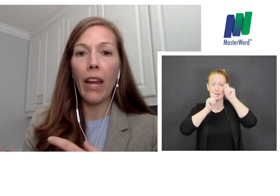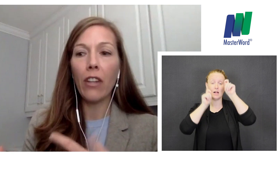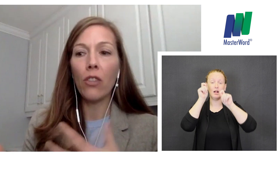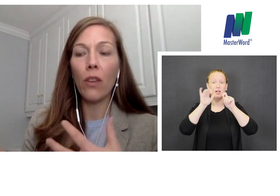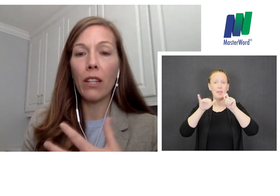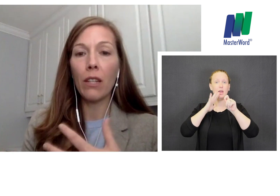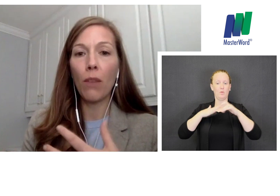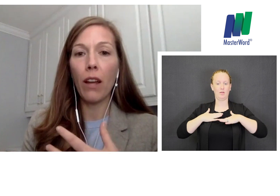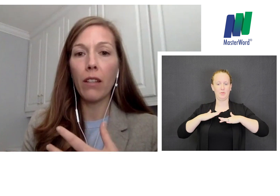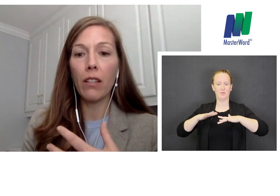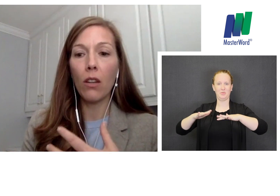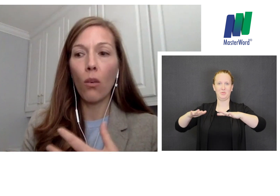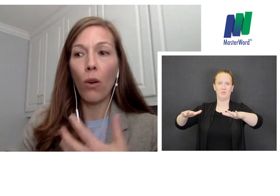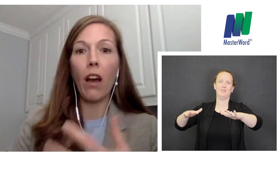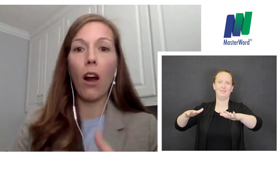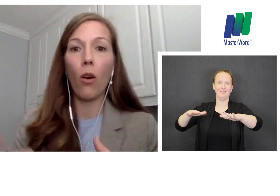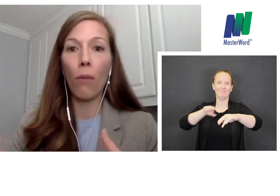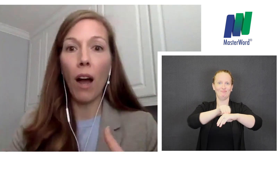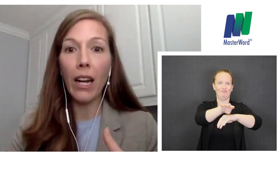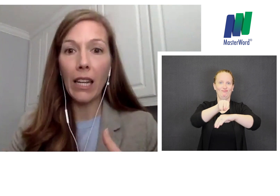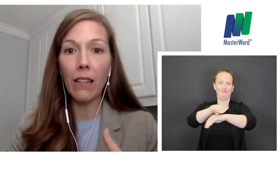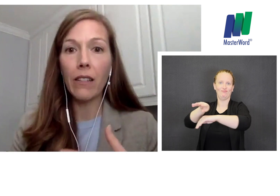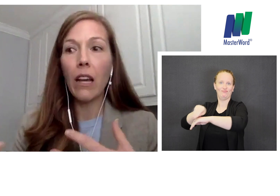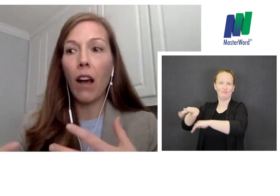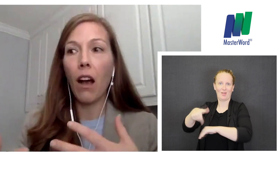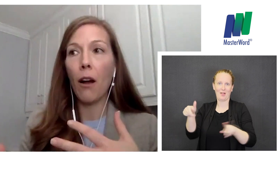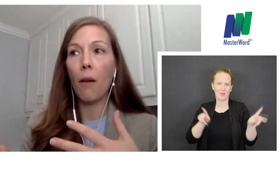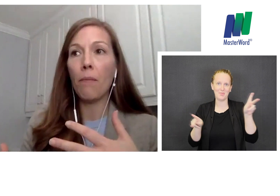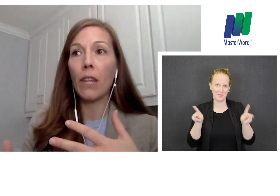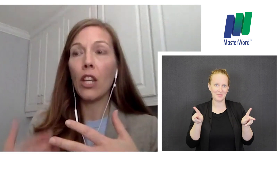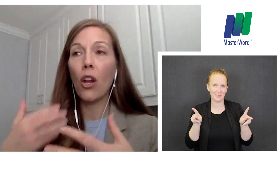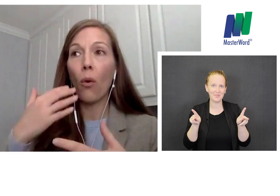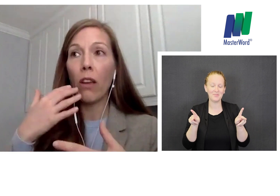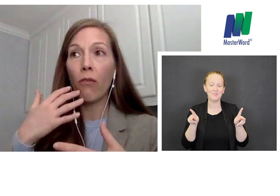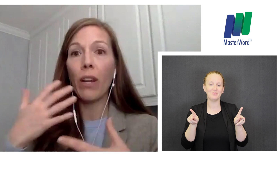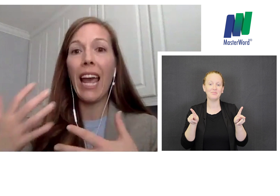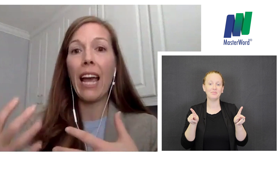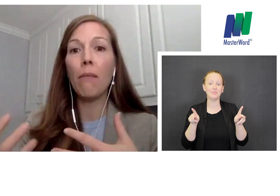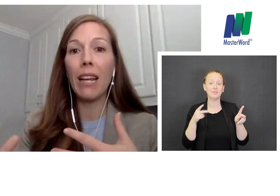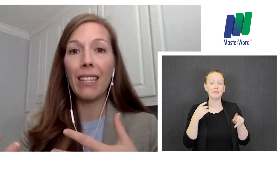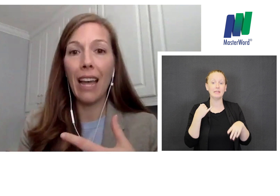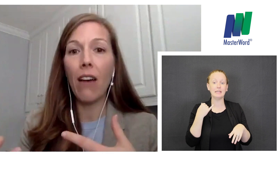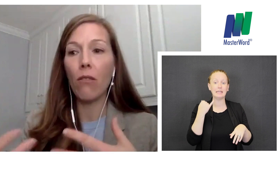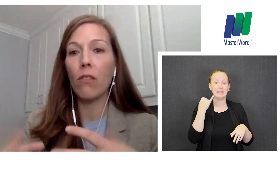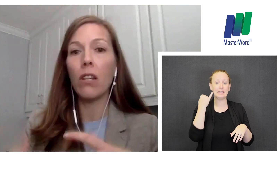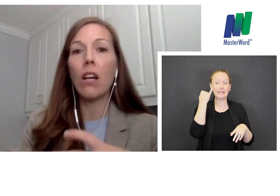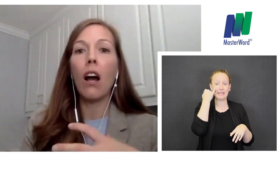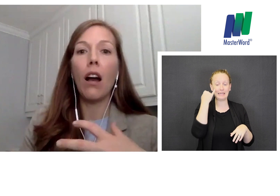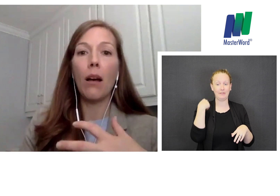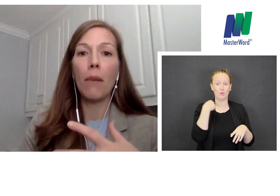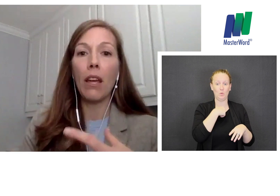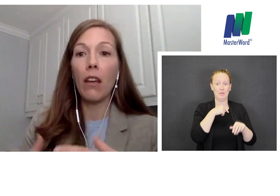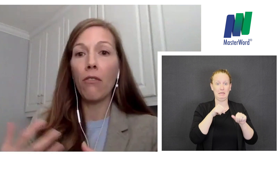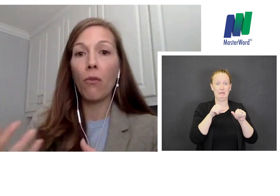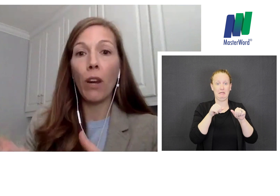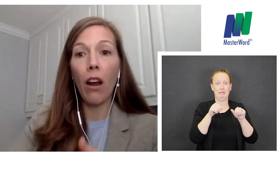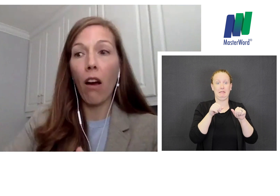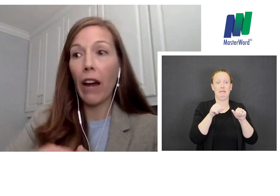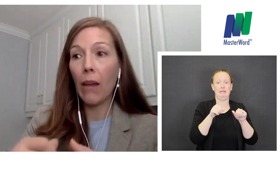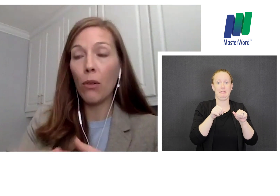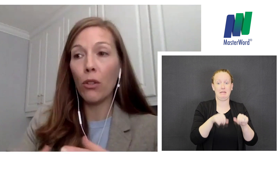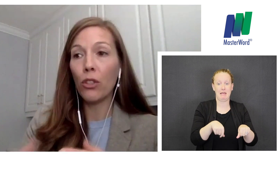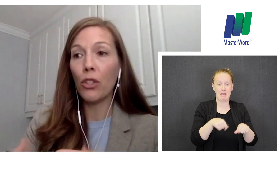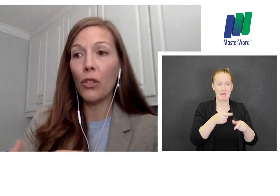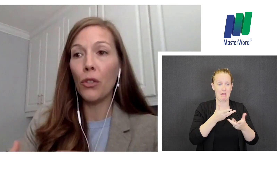a way to express with our bodies, if we can make sound, if we